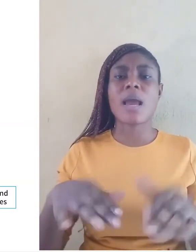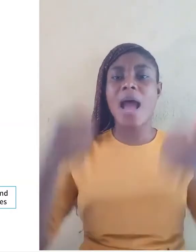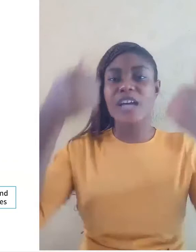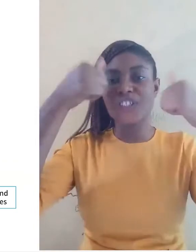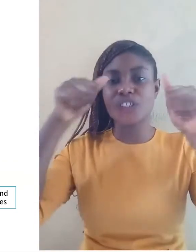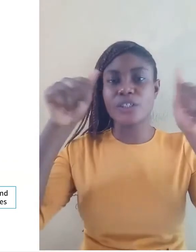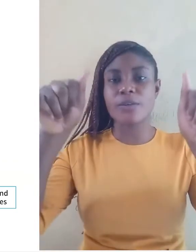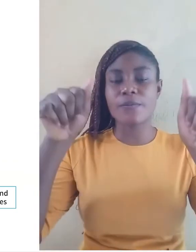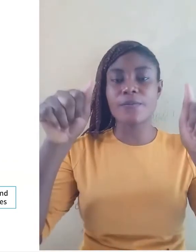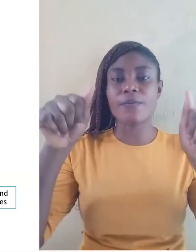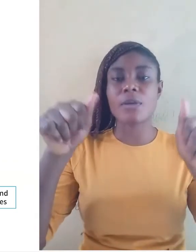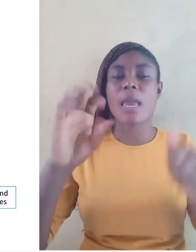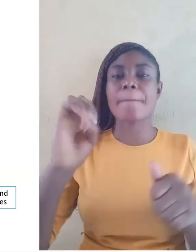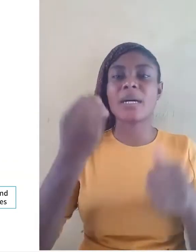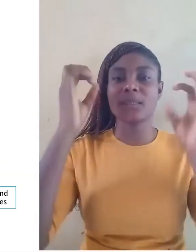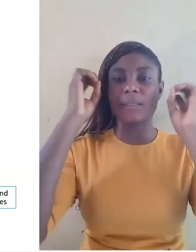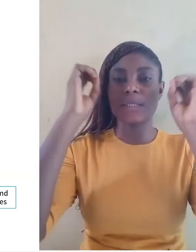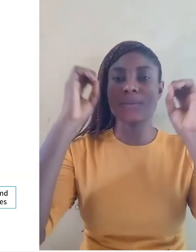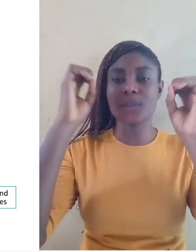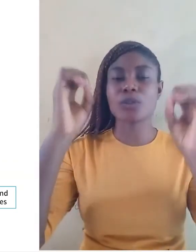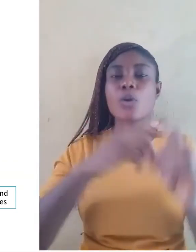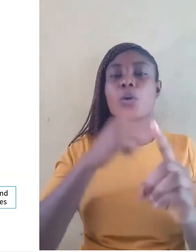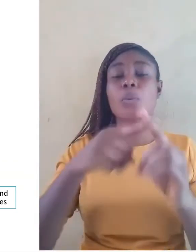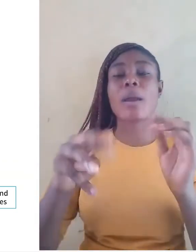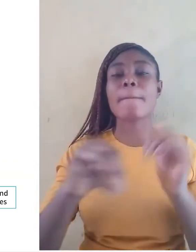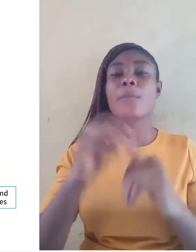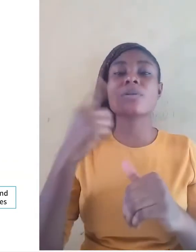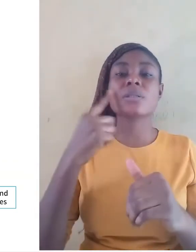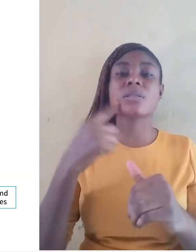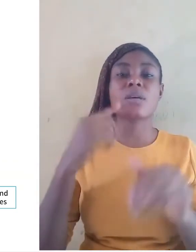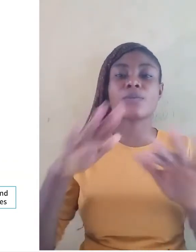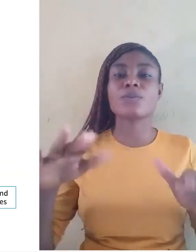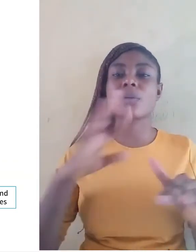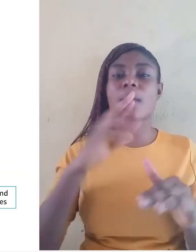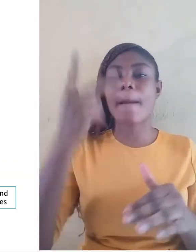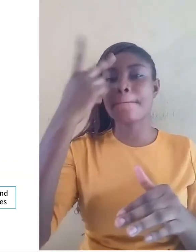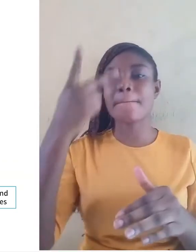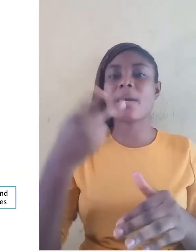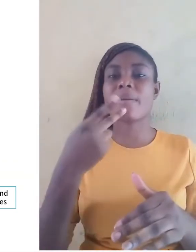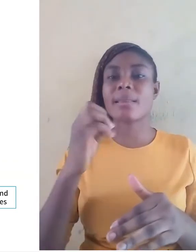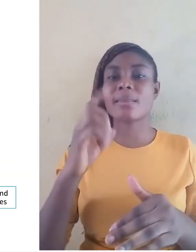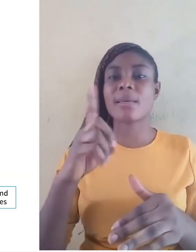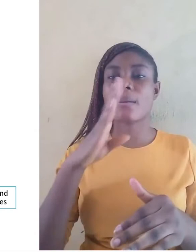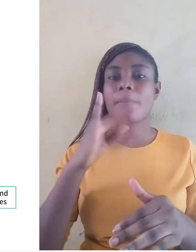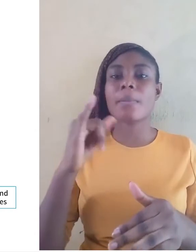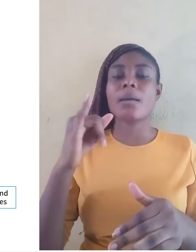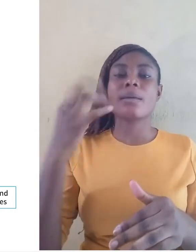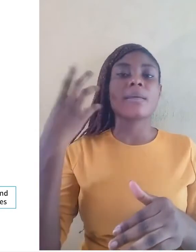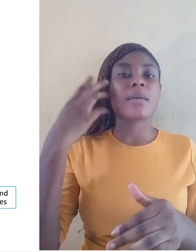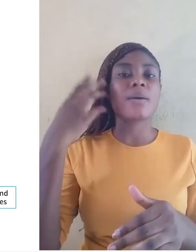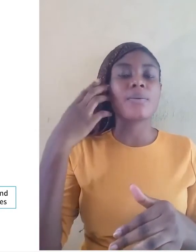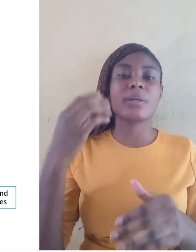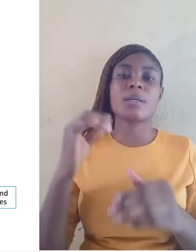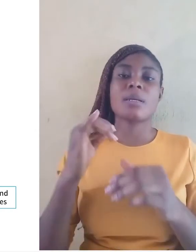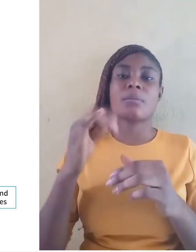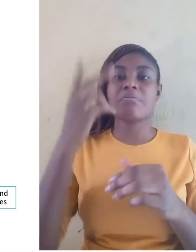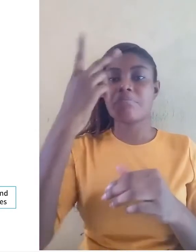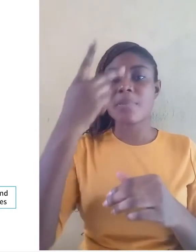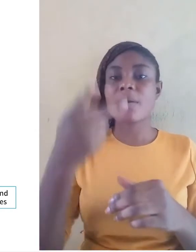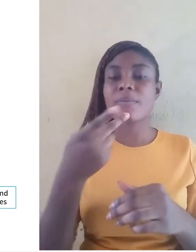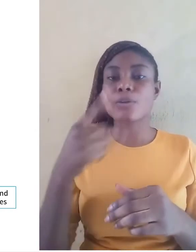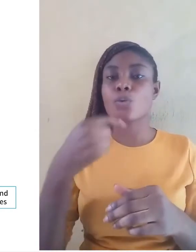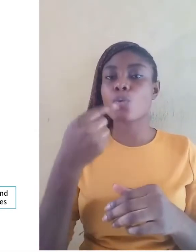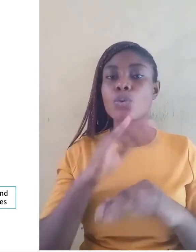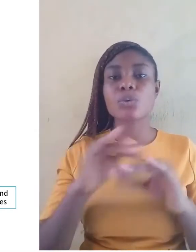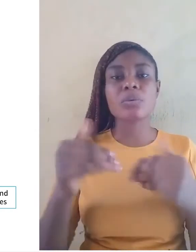emergent literacy when most deaf children are parented by hearing individuals who have